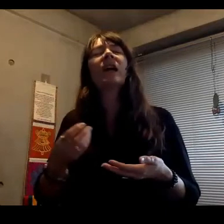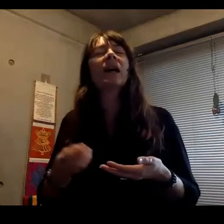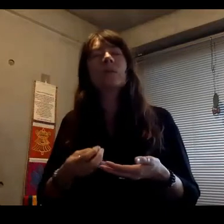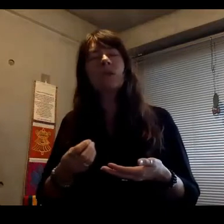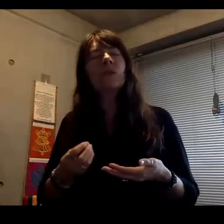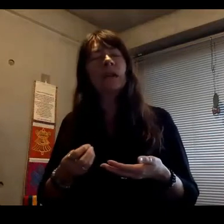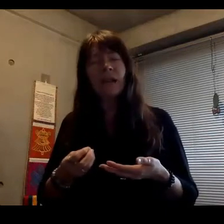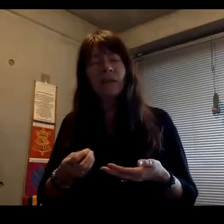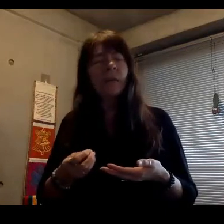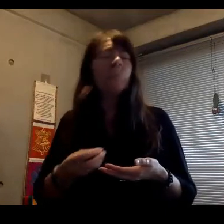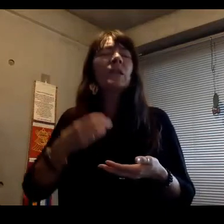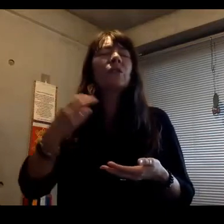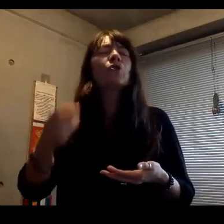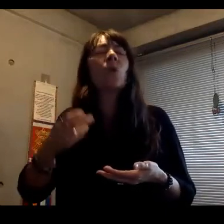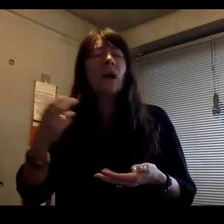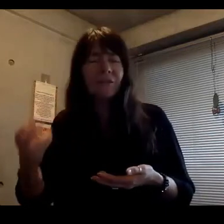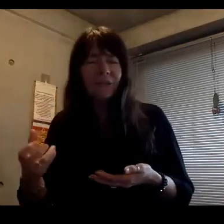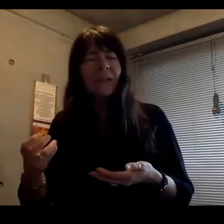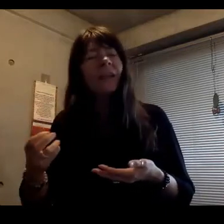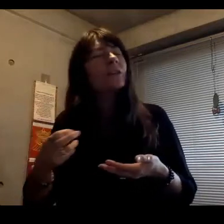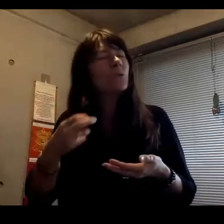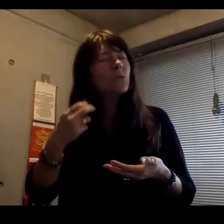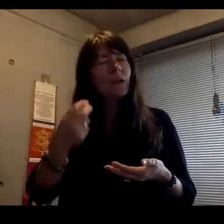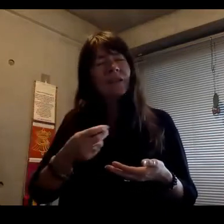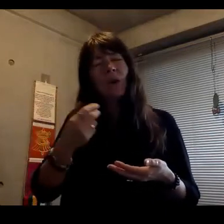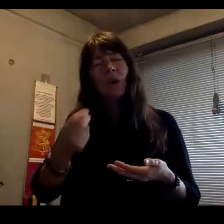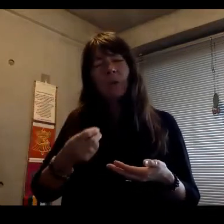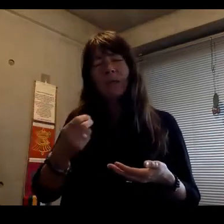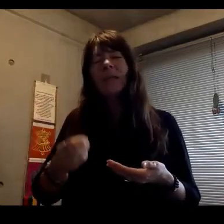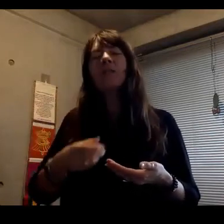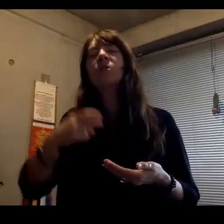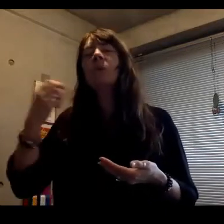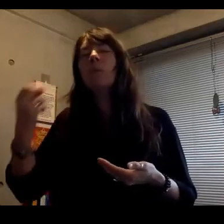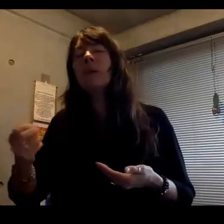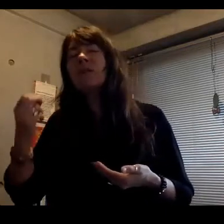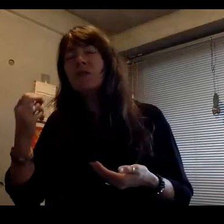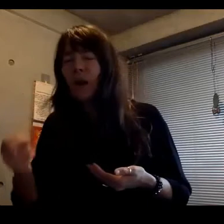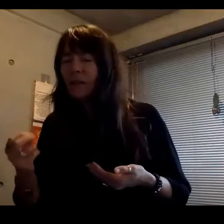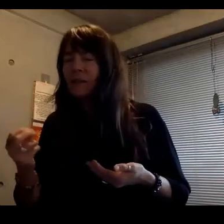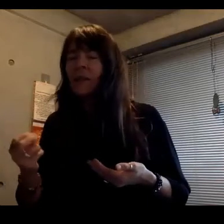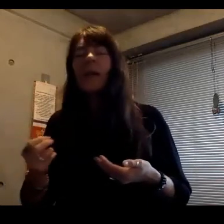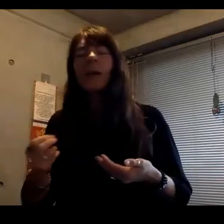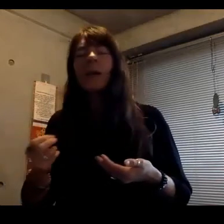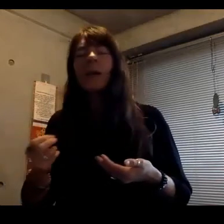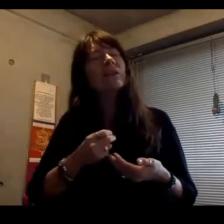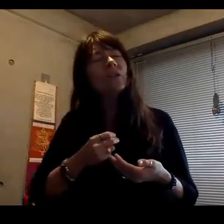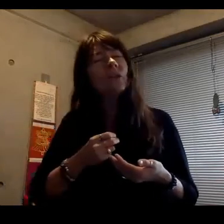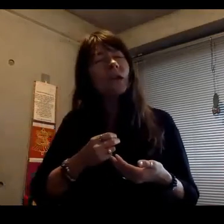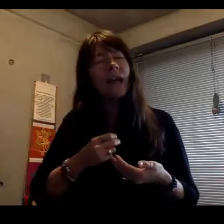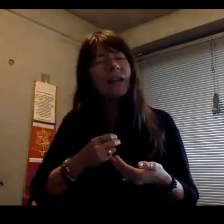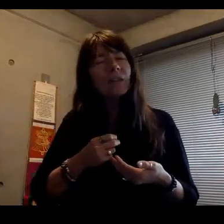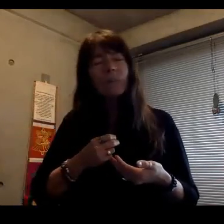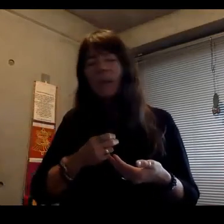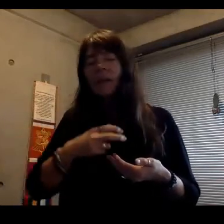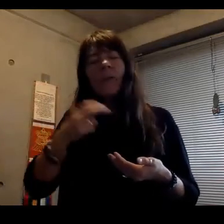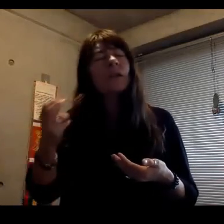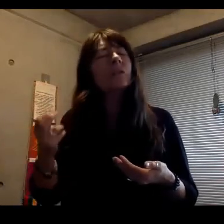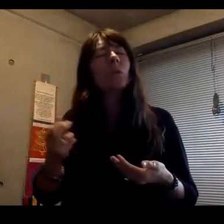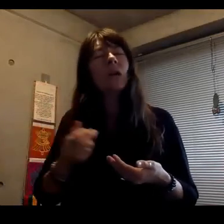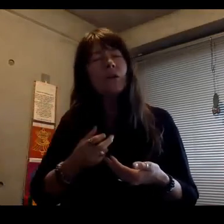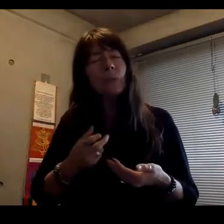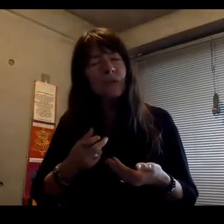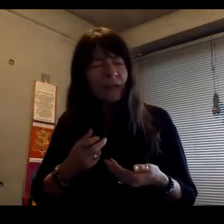negative times in their life and mistrust. So trust always leads to mistrust, because